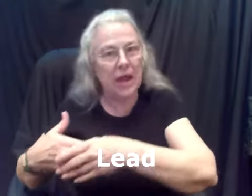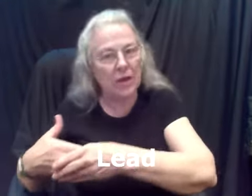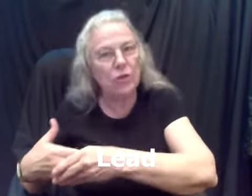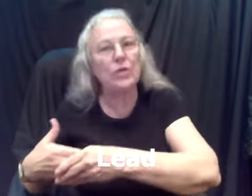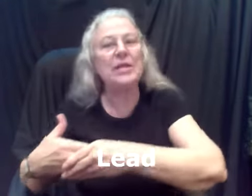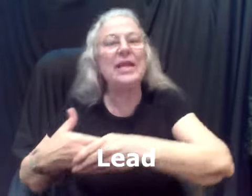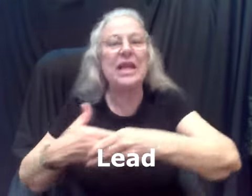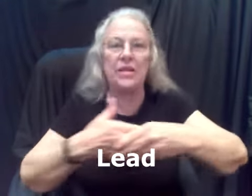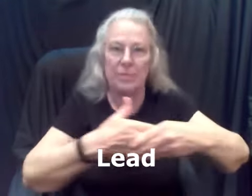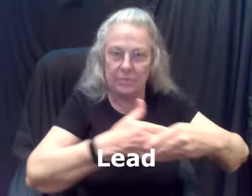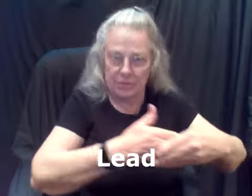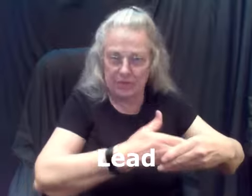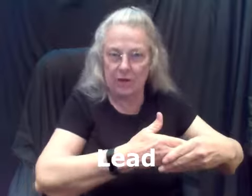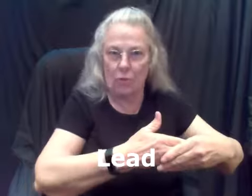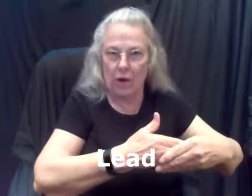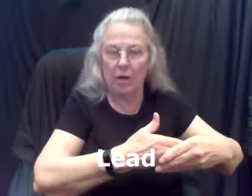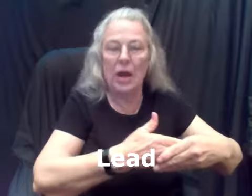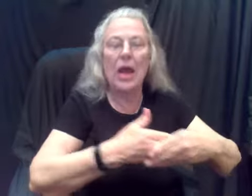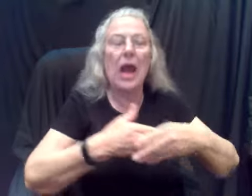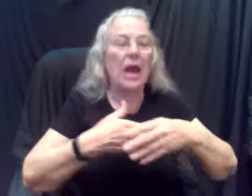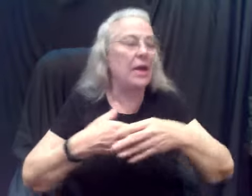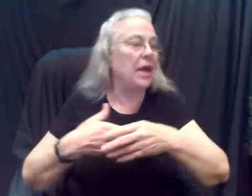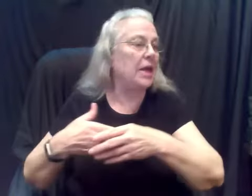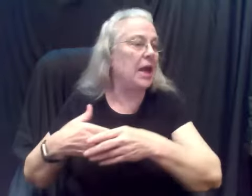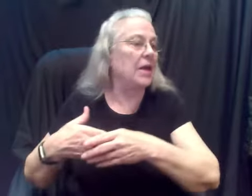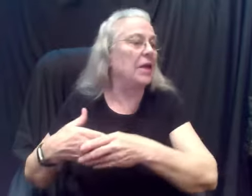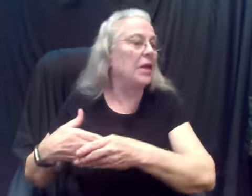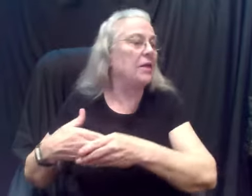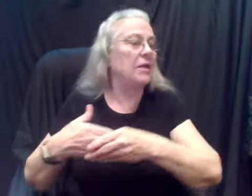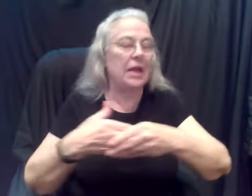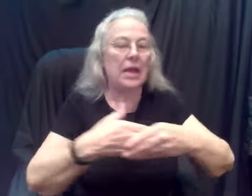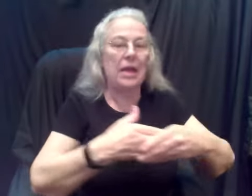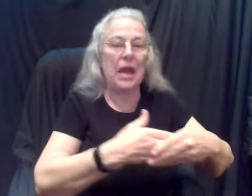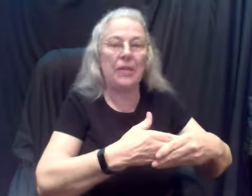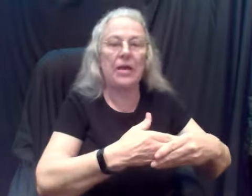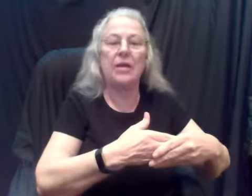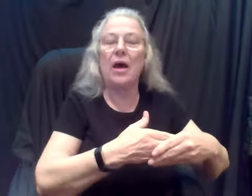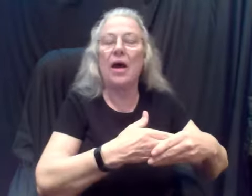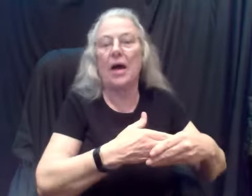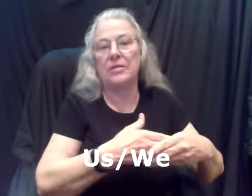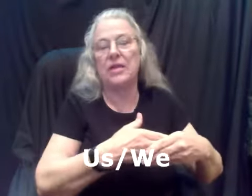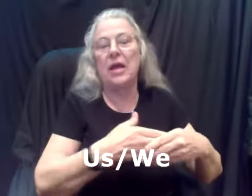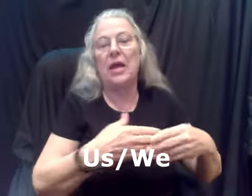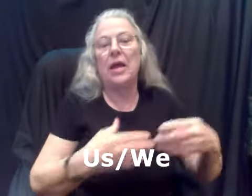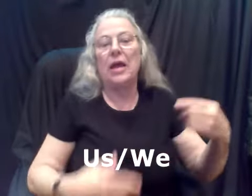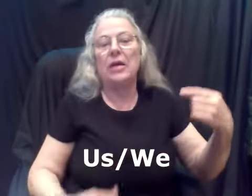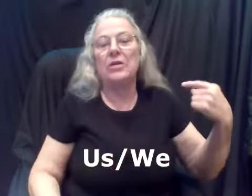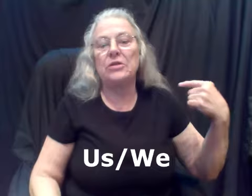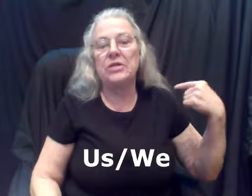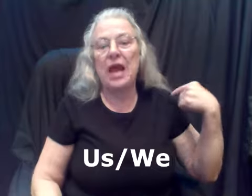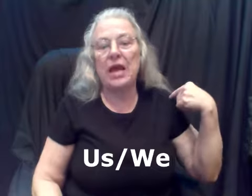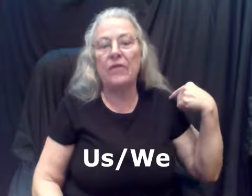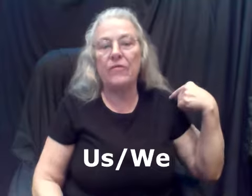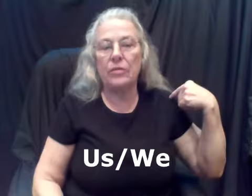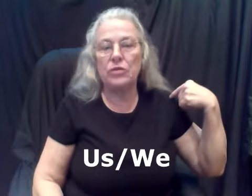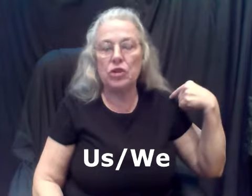to lead them somewhere. And again, lead and then us. Take it from